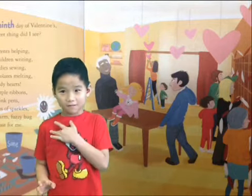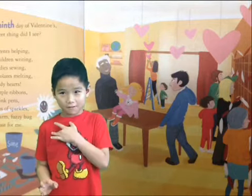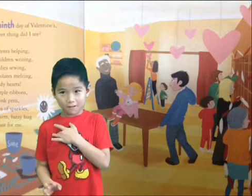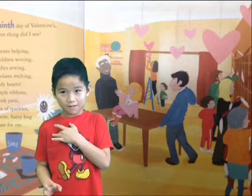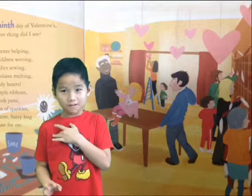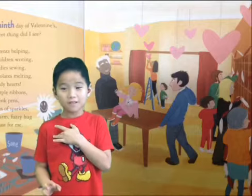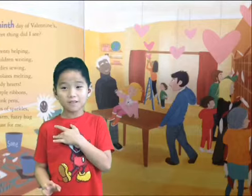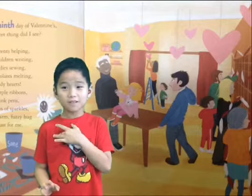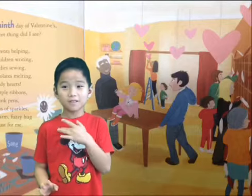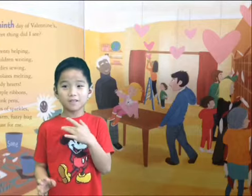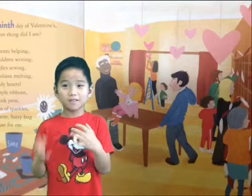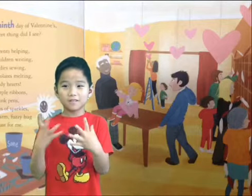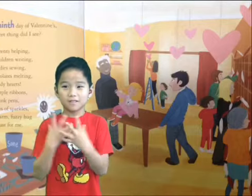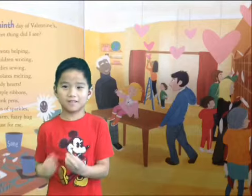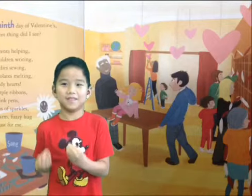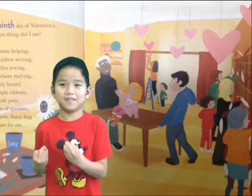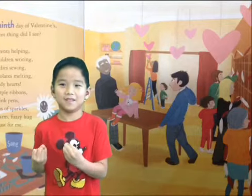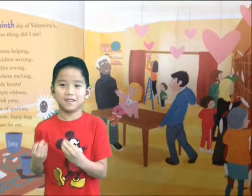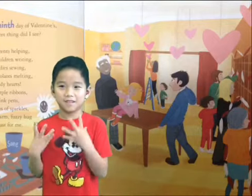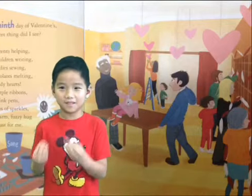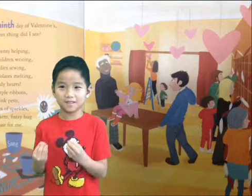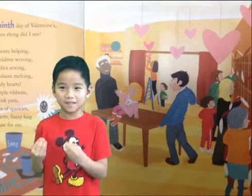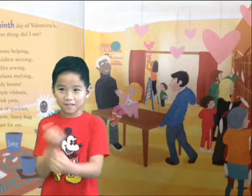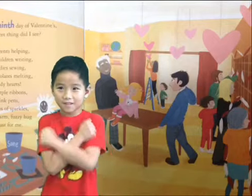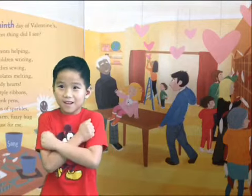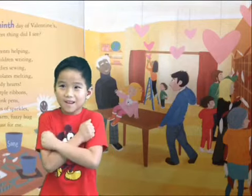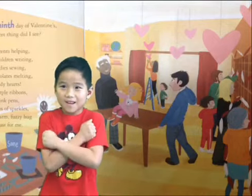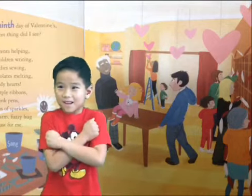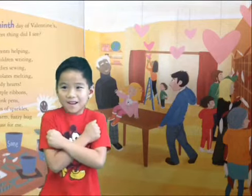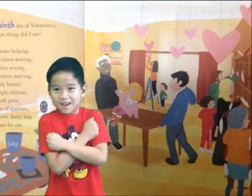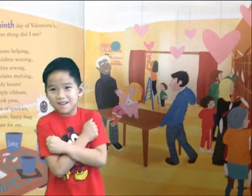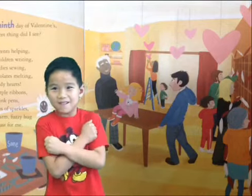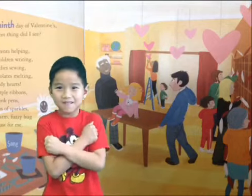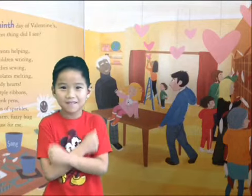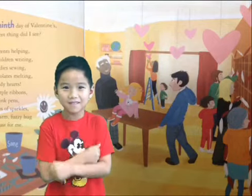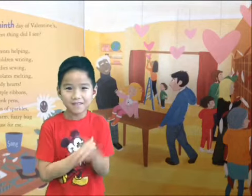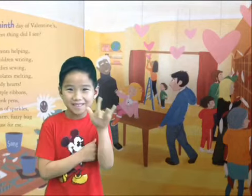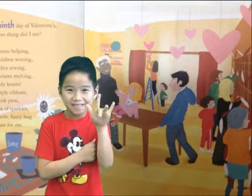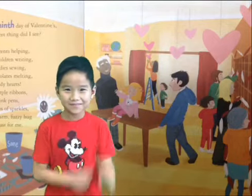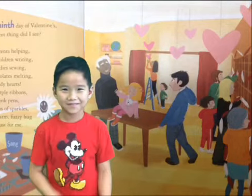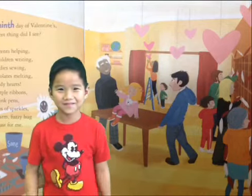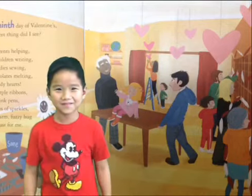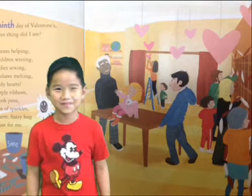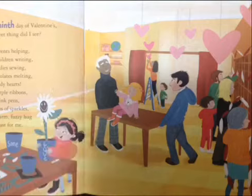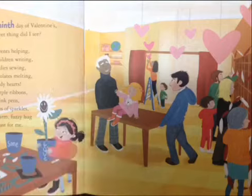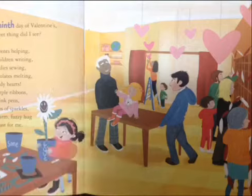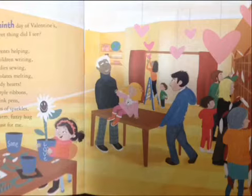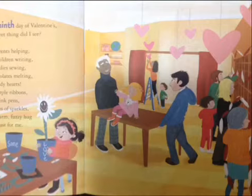warm fuzzy hood meant just for me.